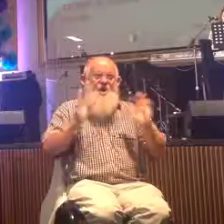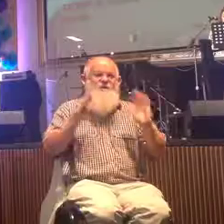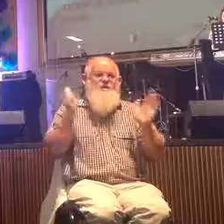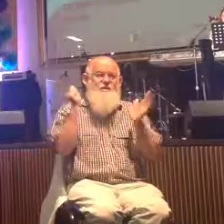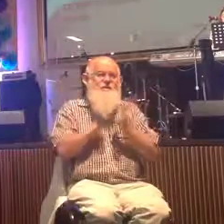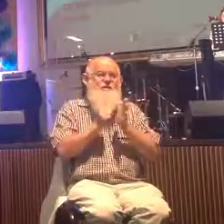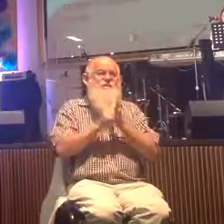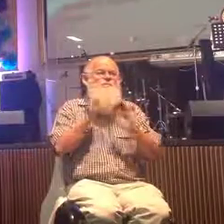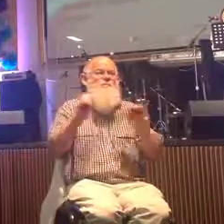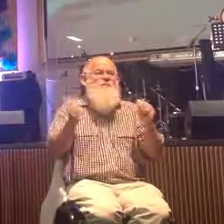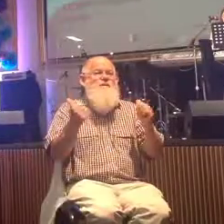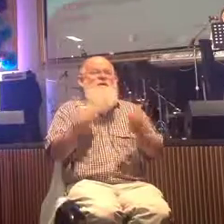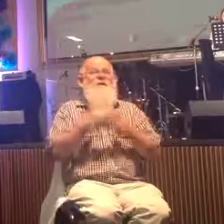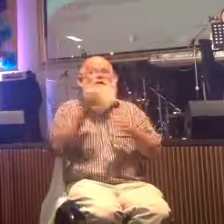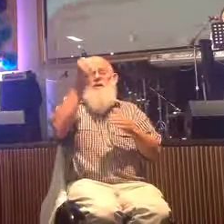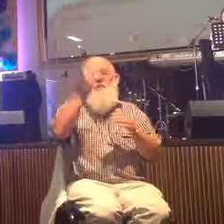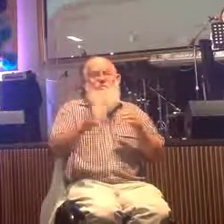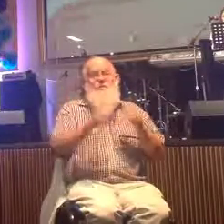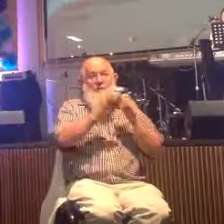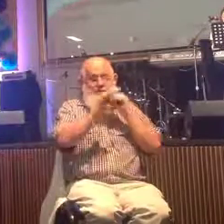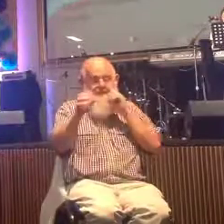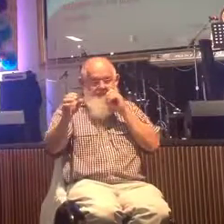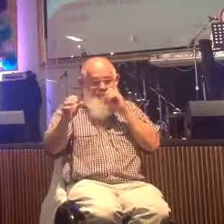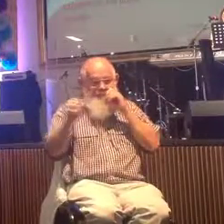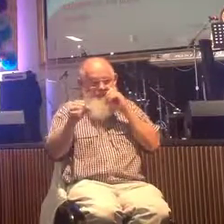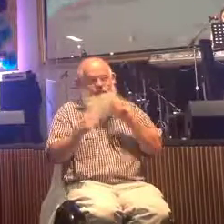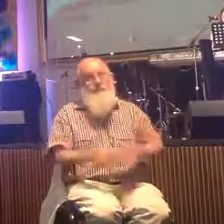what you did on the cross